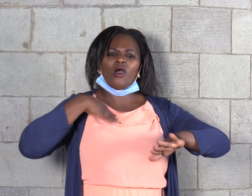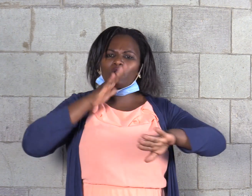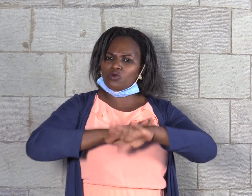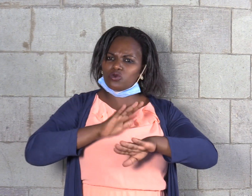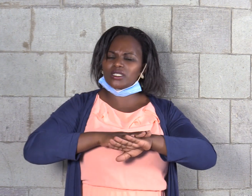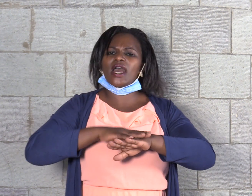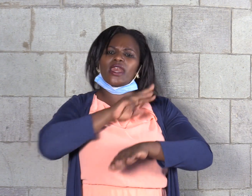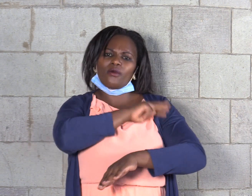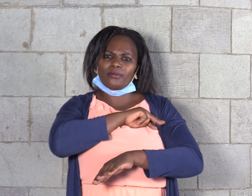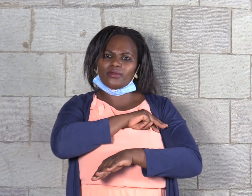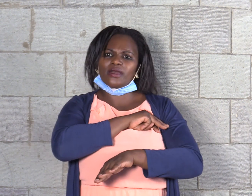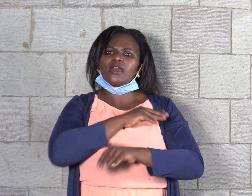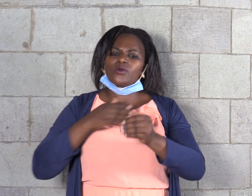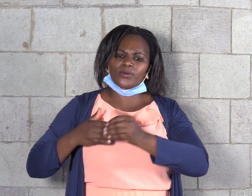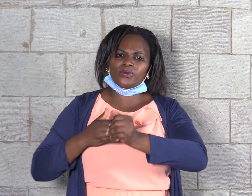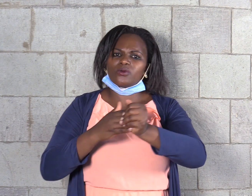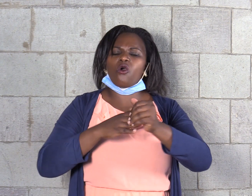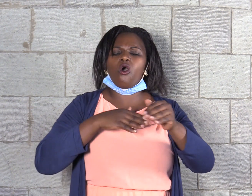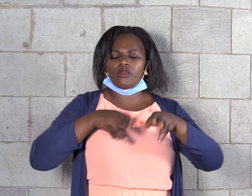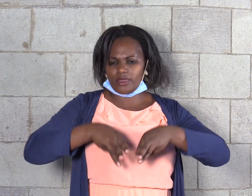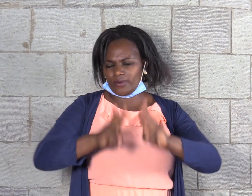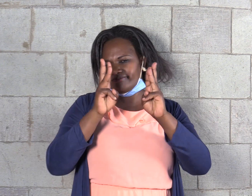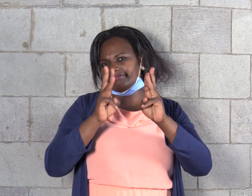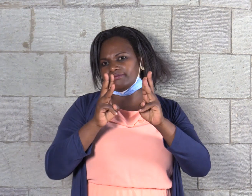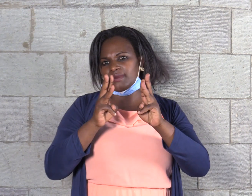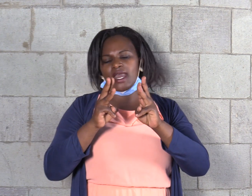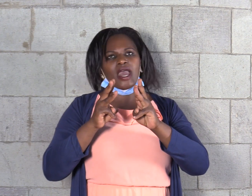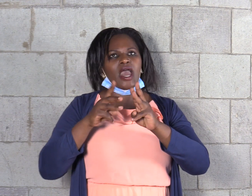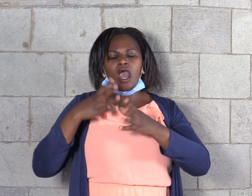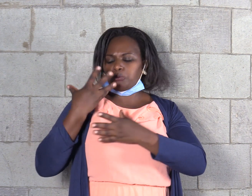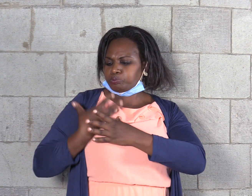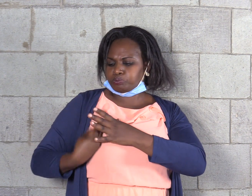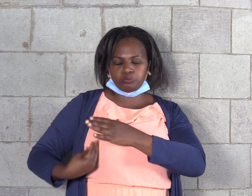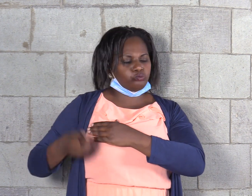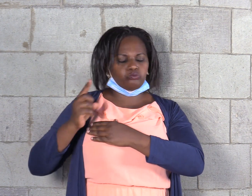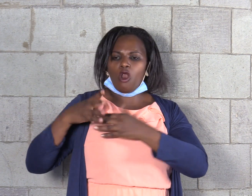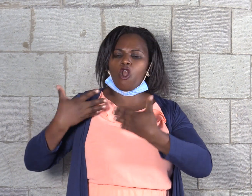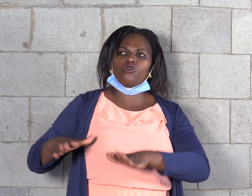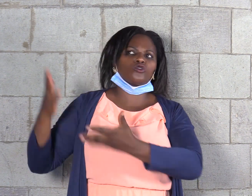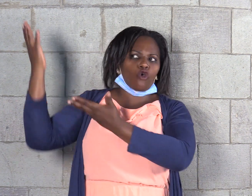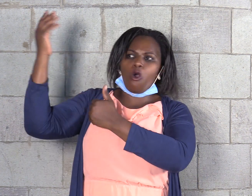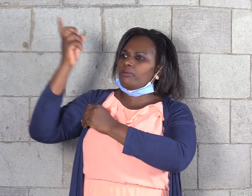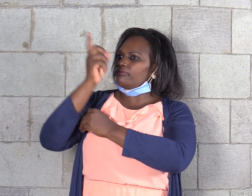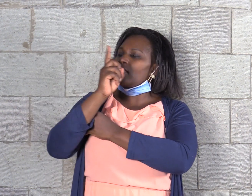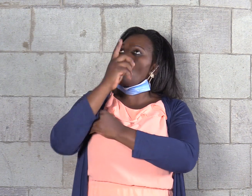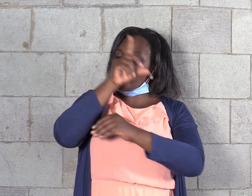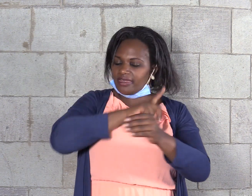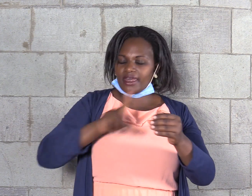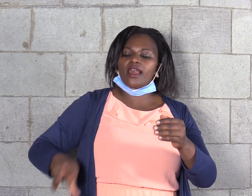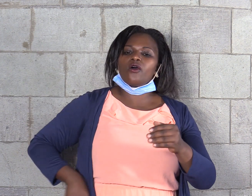mercy. He will guide us all through. Let's not give up. Let's not lose hope, because the Lord is our shepherd. He will take care